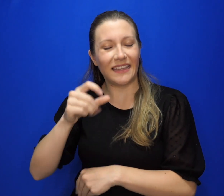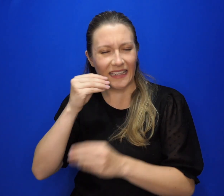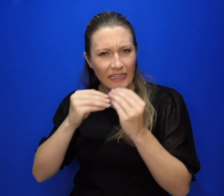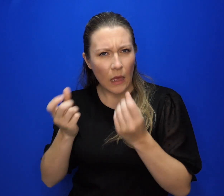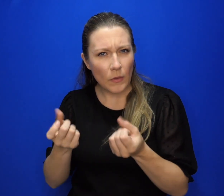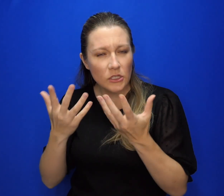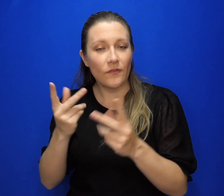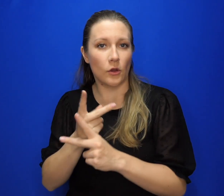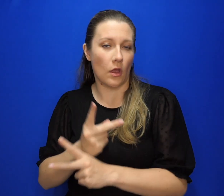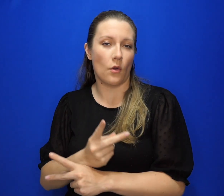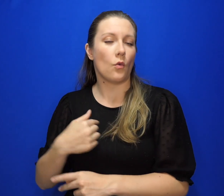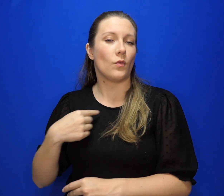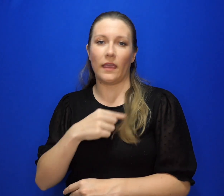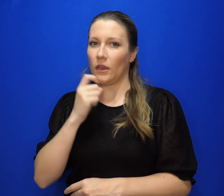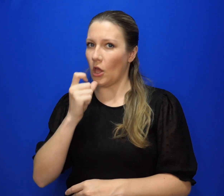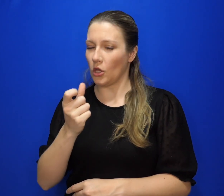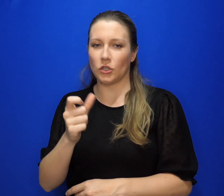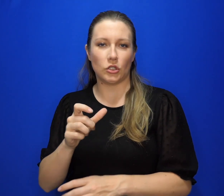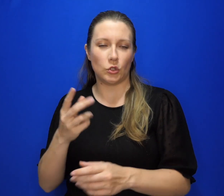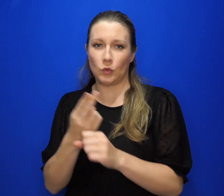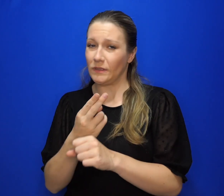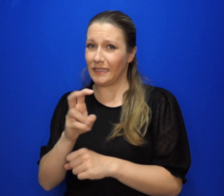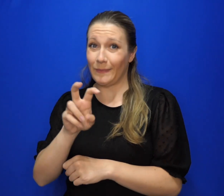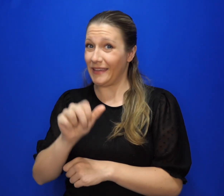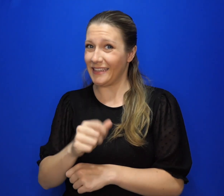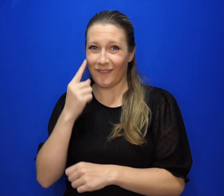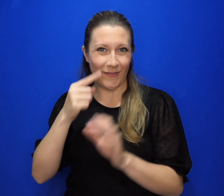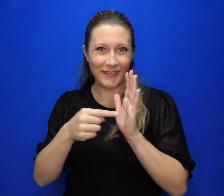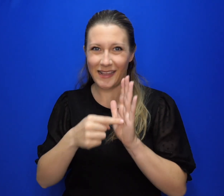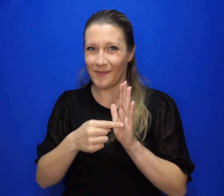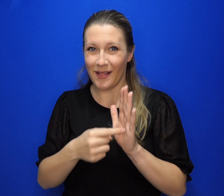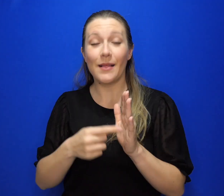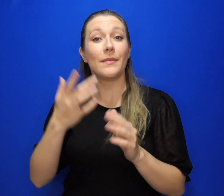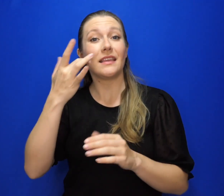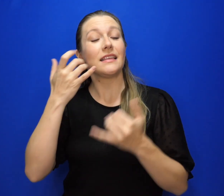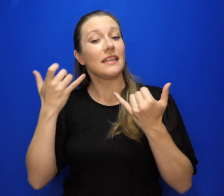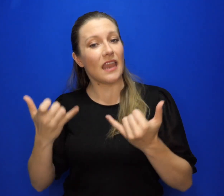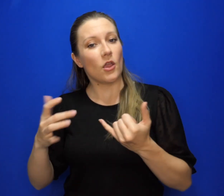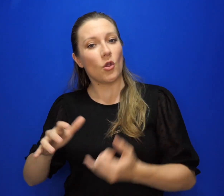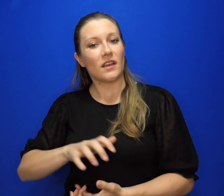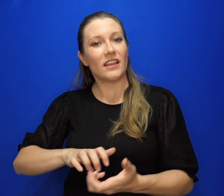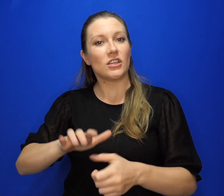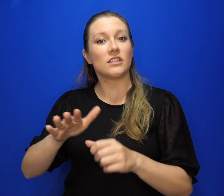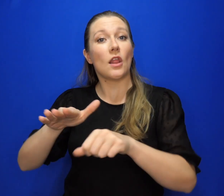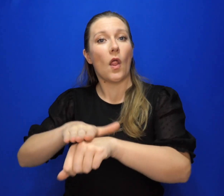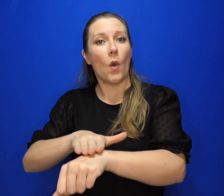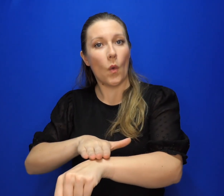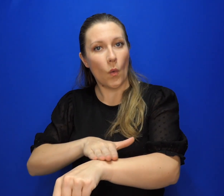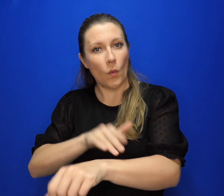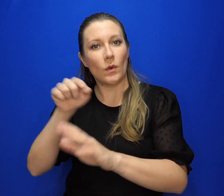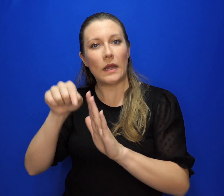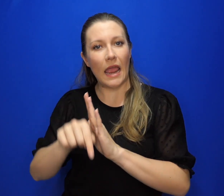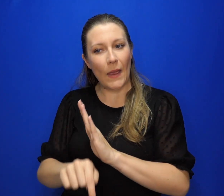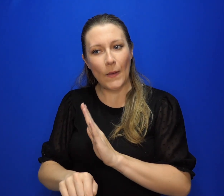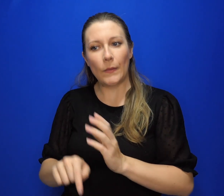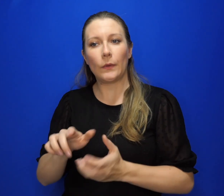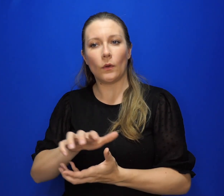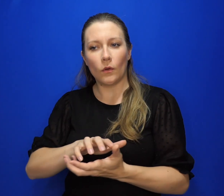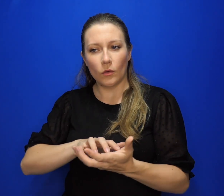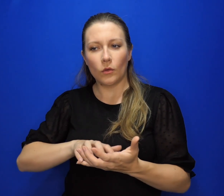with pizza, for example, because now your digestion slows way down, and the insulin has time to overpower